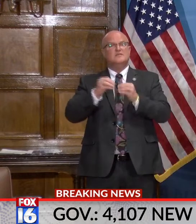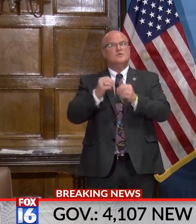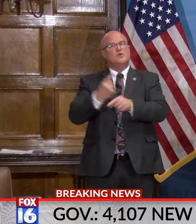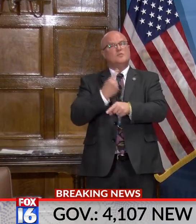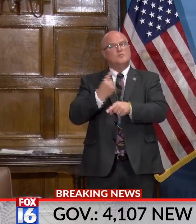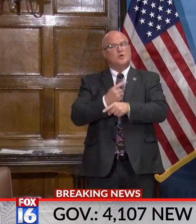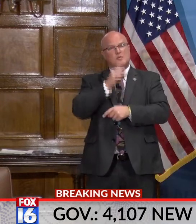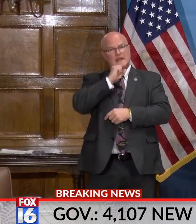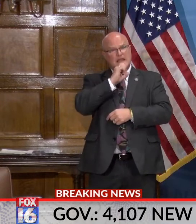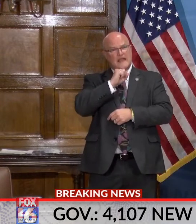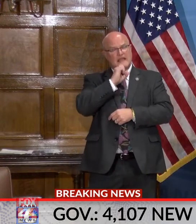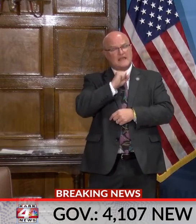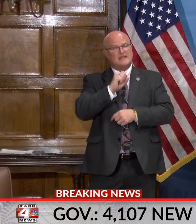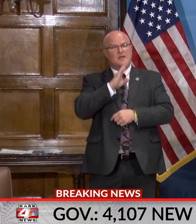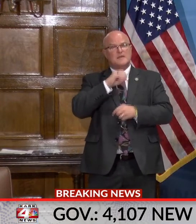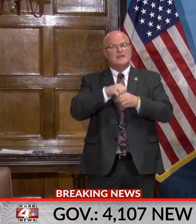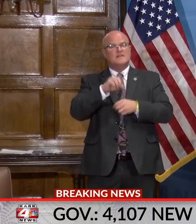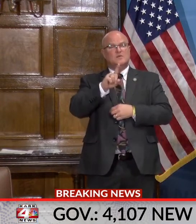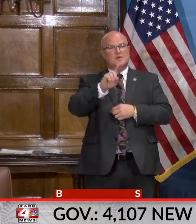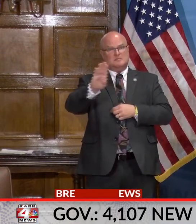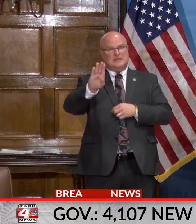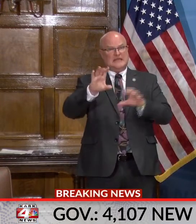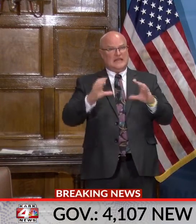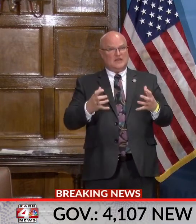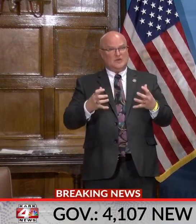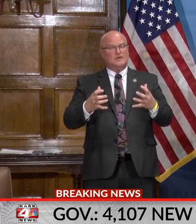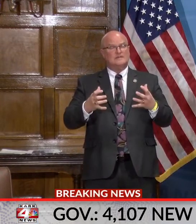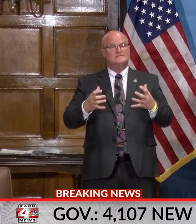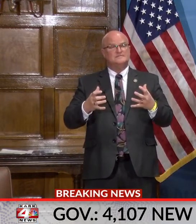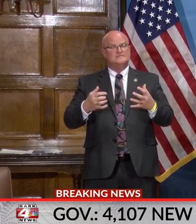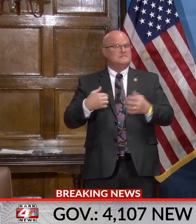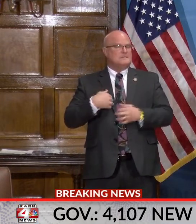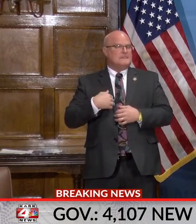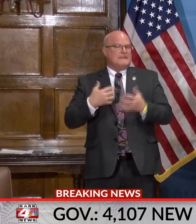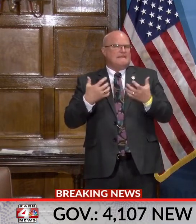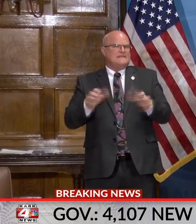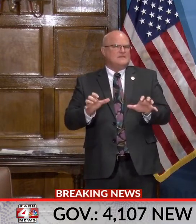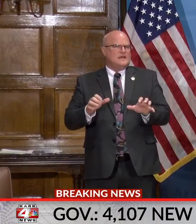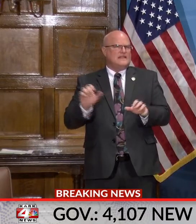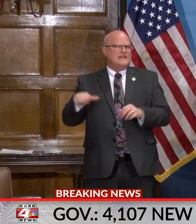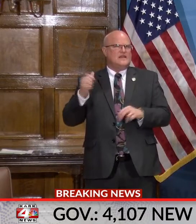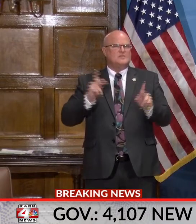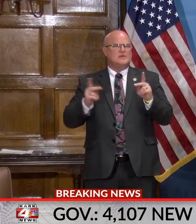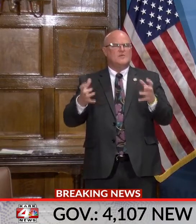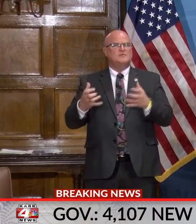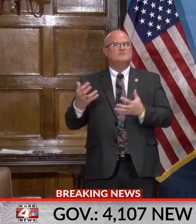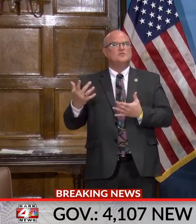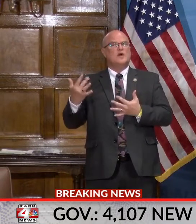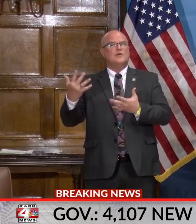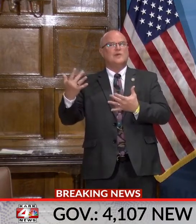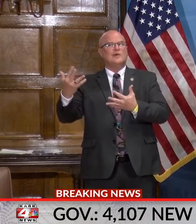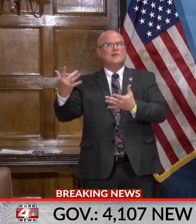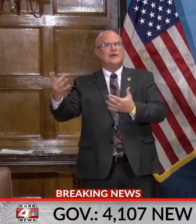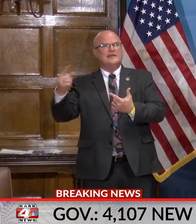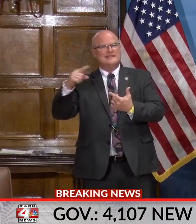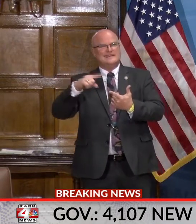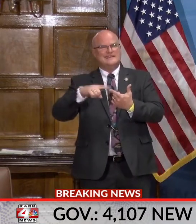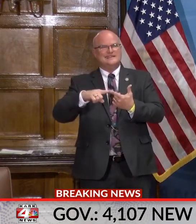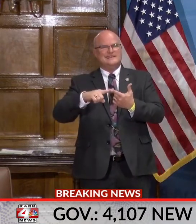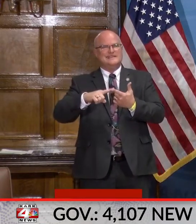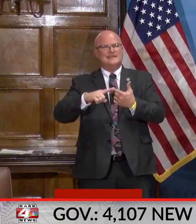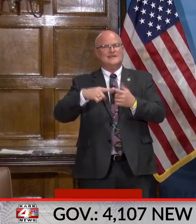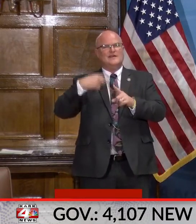appropriate age to be in the 1B category. I did not want, and I don't think anybody wanted them to wait until a couple